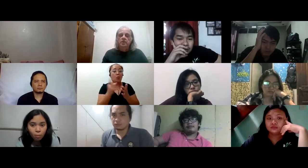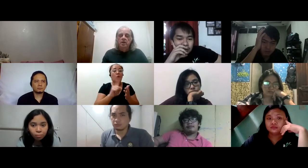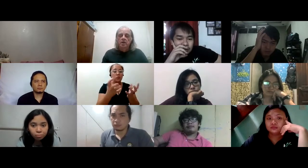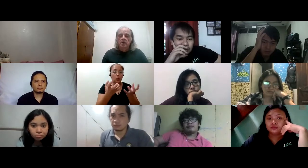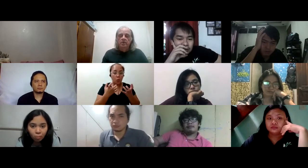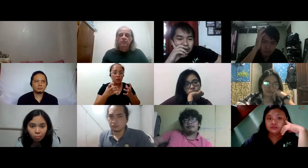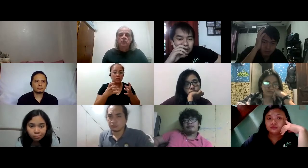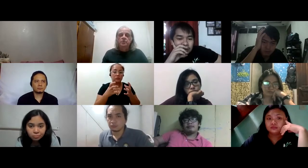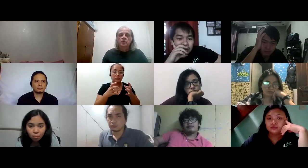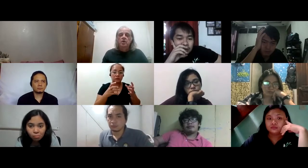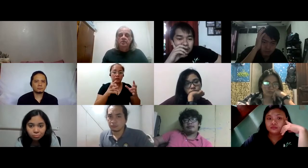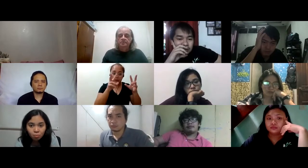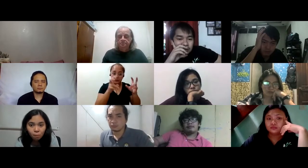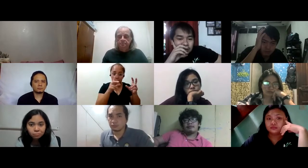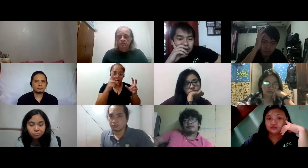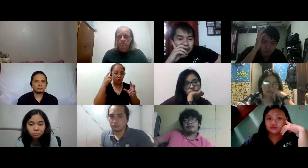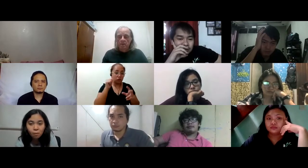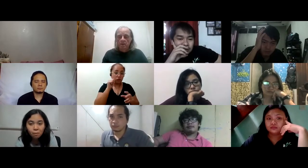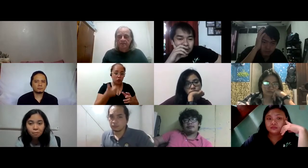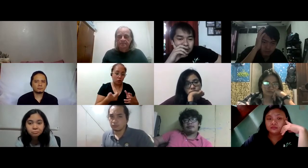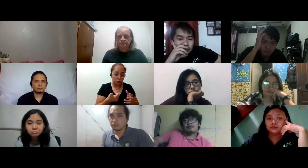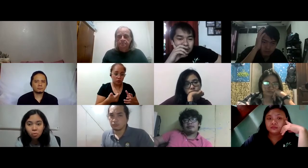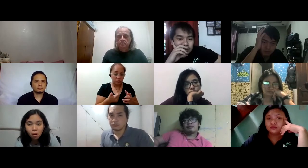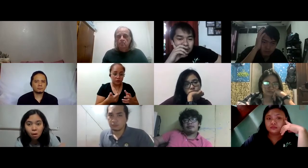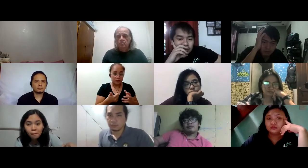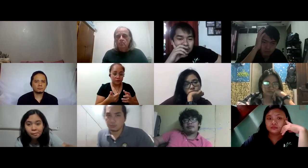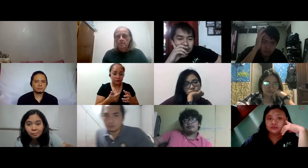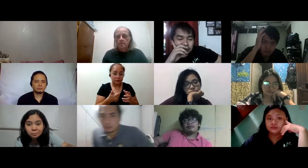work on for tomorrow.